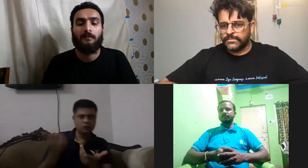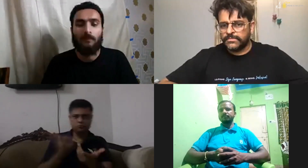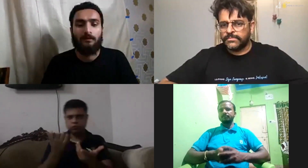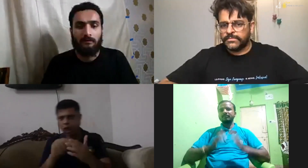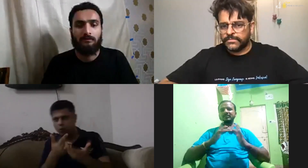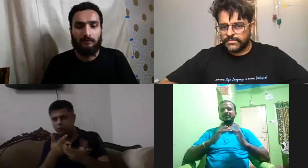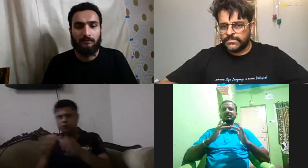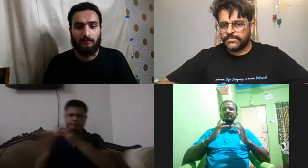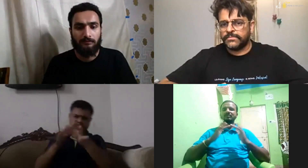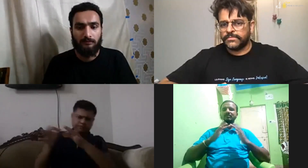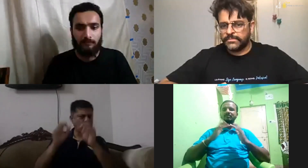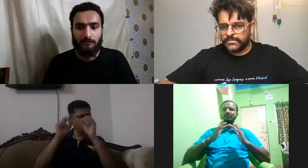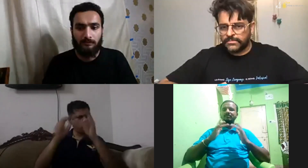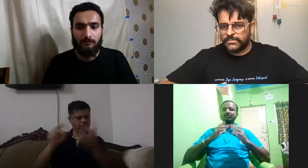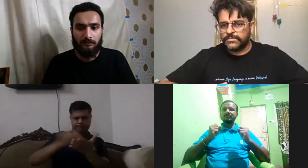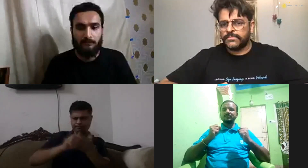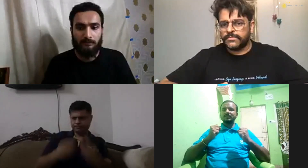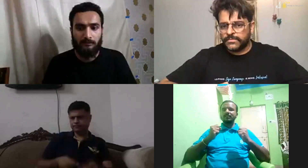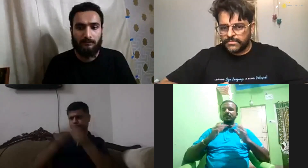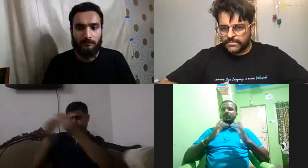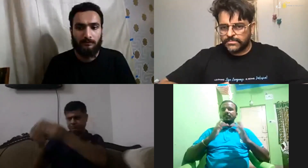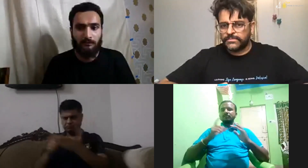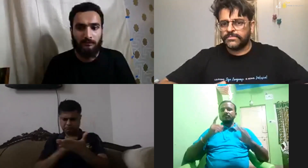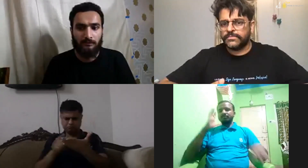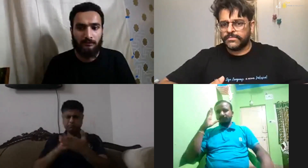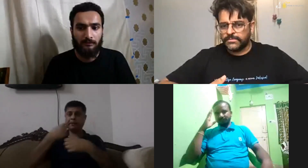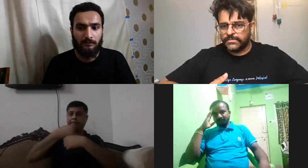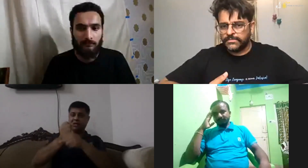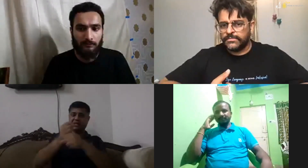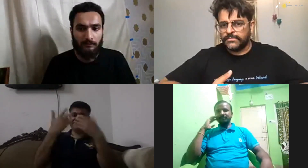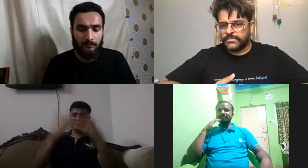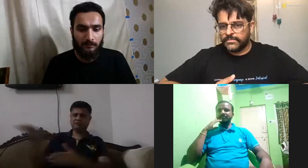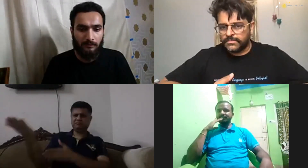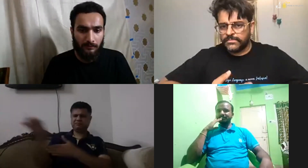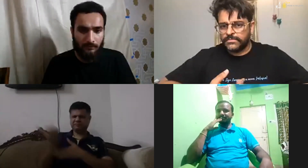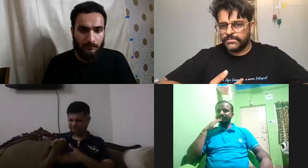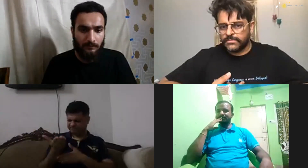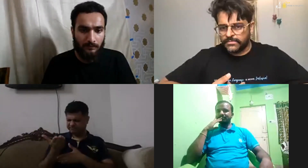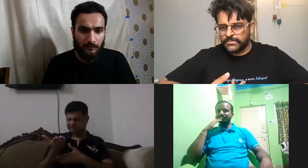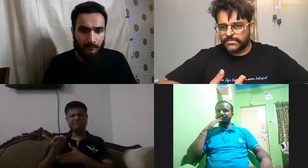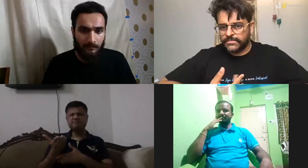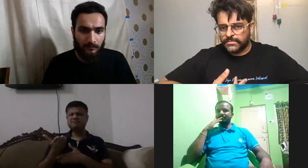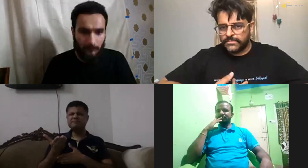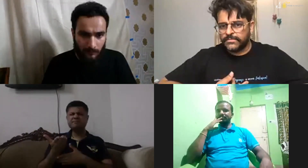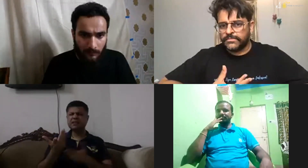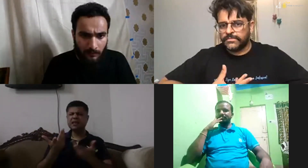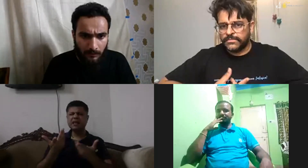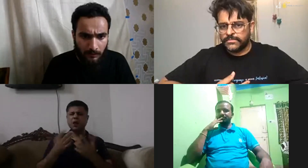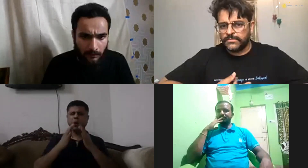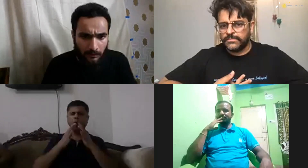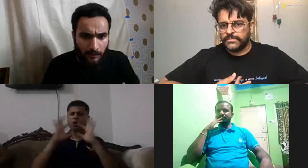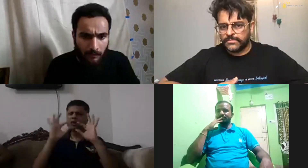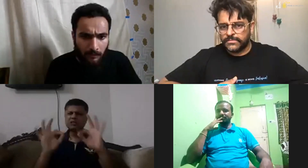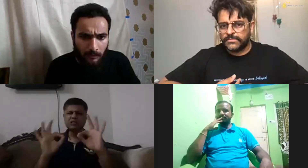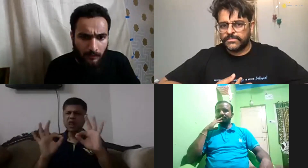that okay, how we can get some noise, how we can get some lights and everything. We tried to figure it out and we made it. And